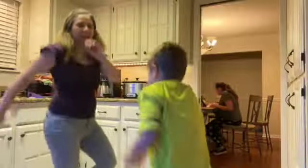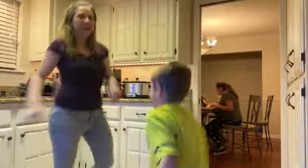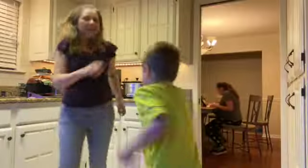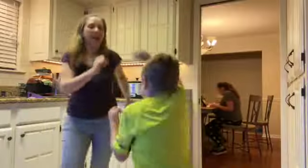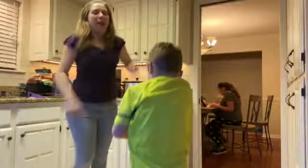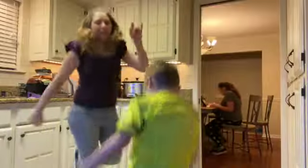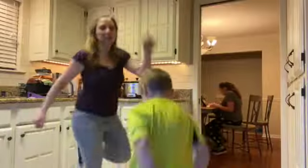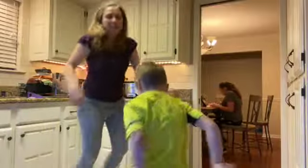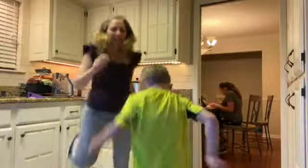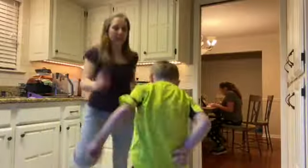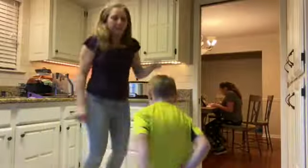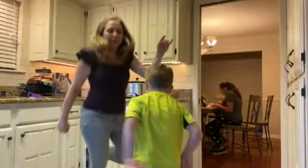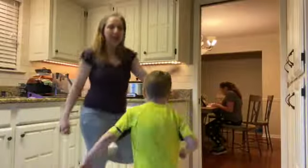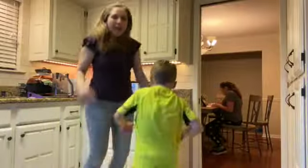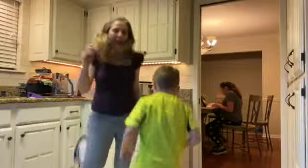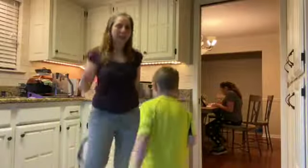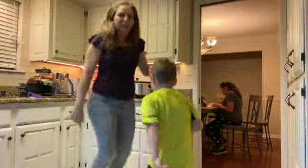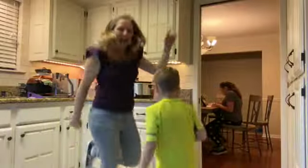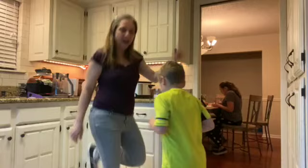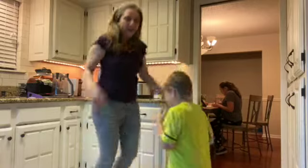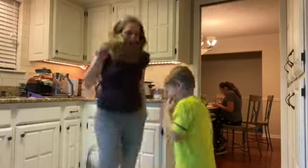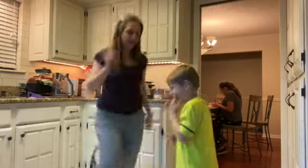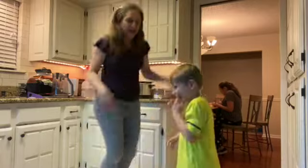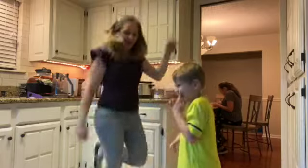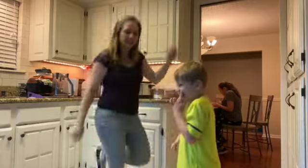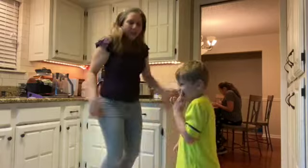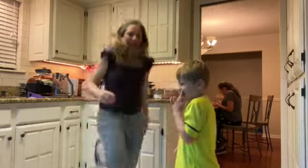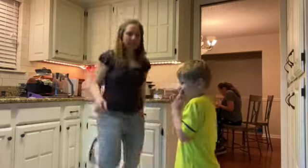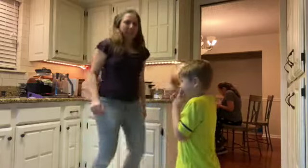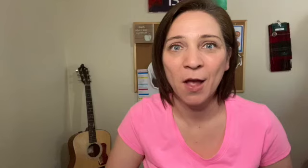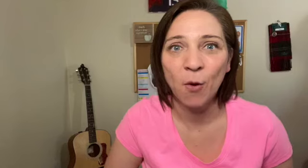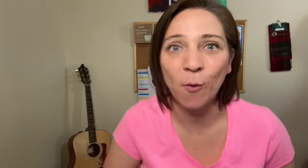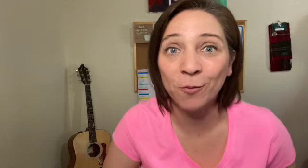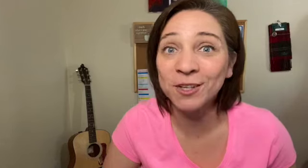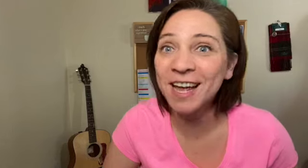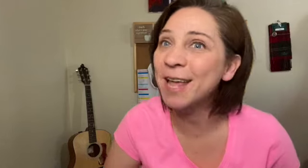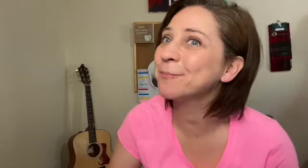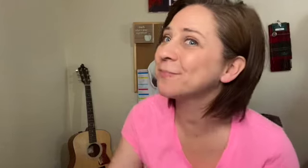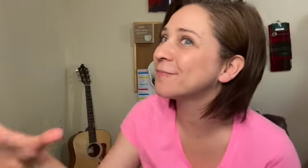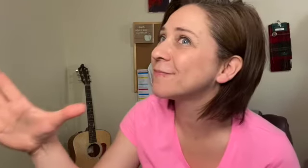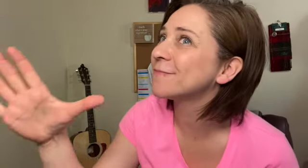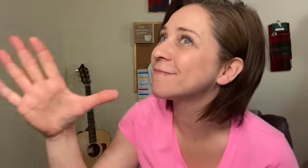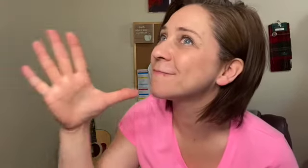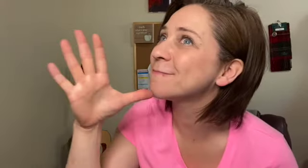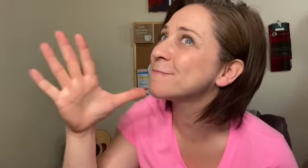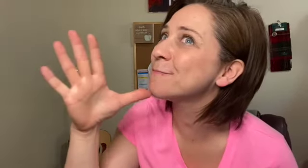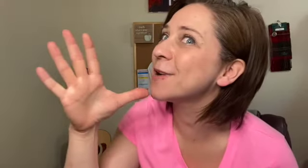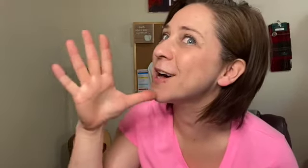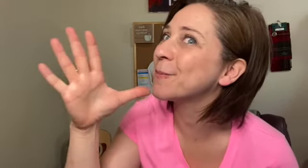The mom is dancing with her son. One more time. Mom.